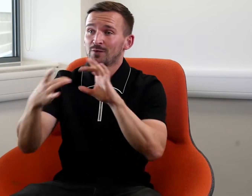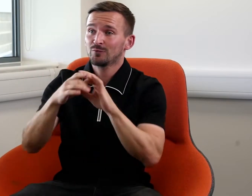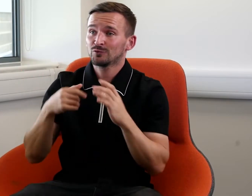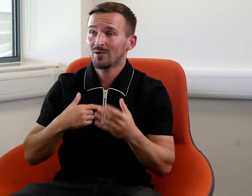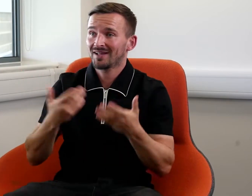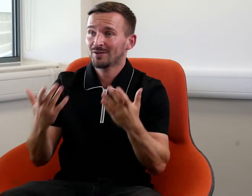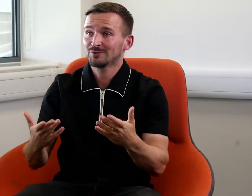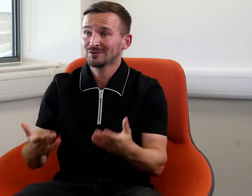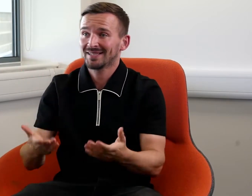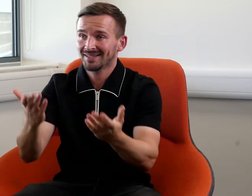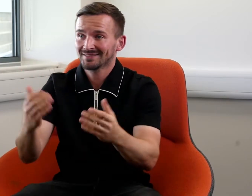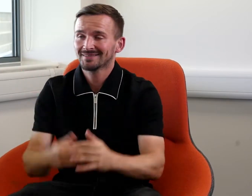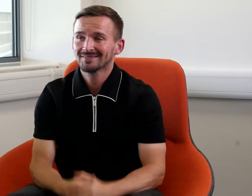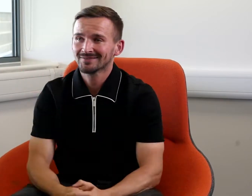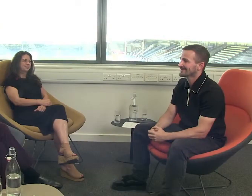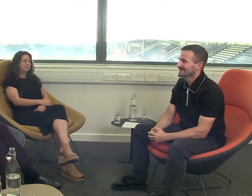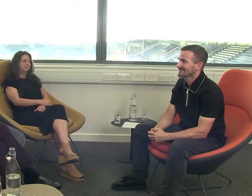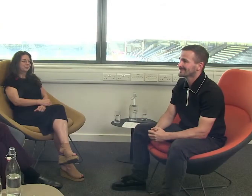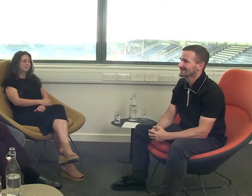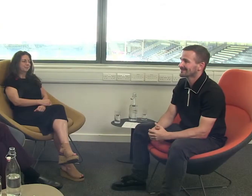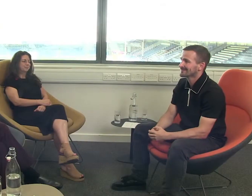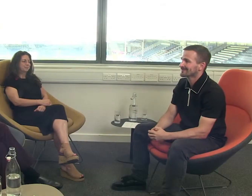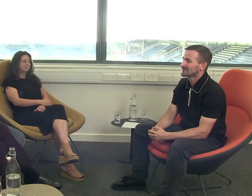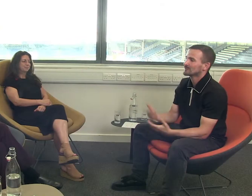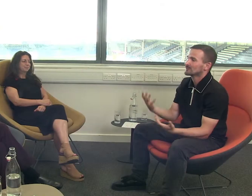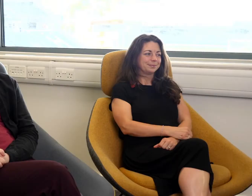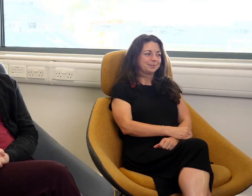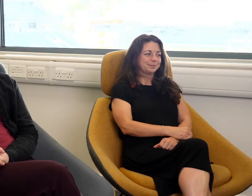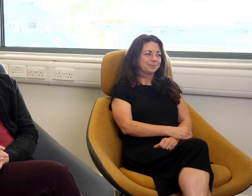Sam. Thank you so much for joining us today. Thanks for having me.